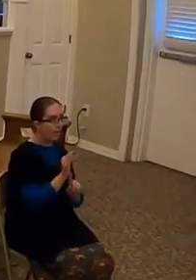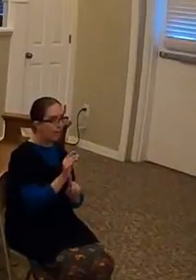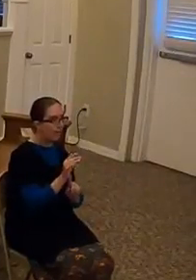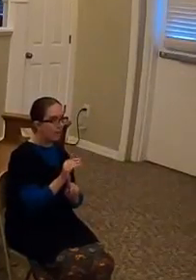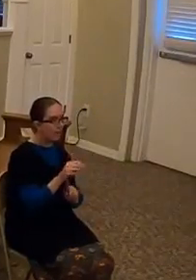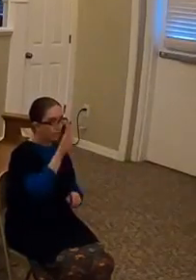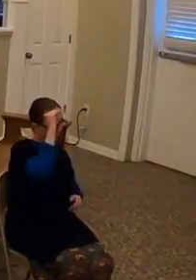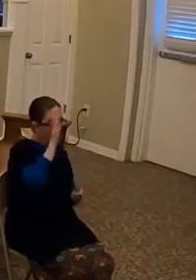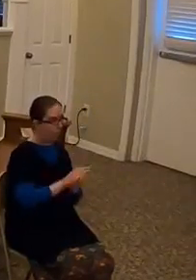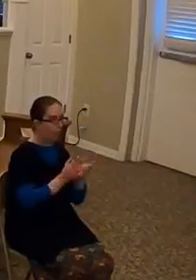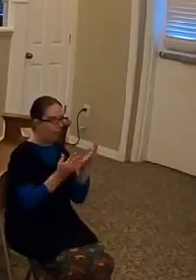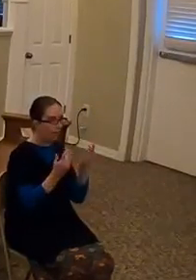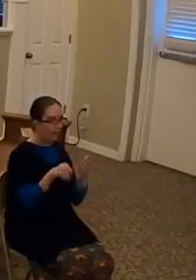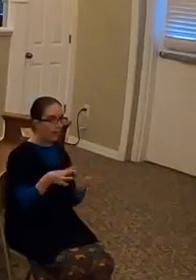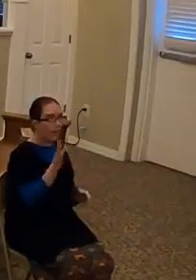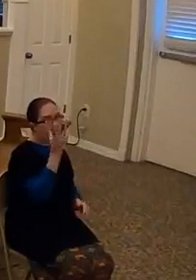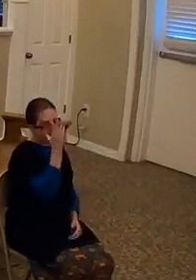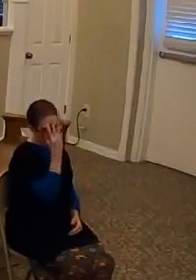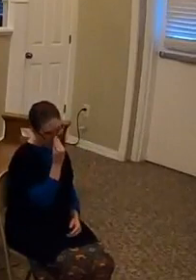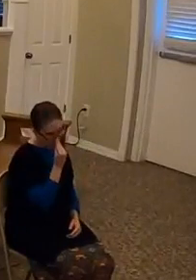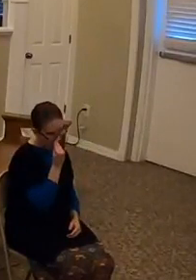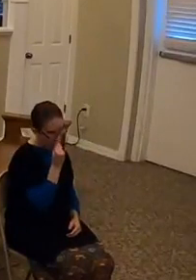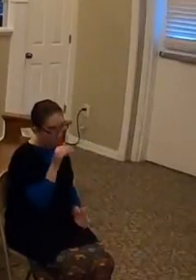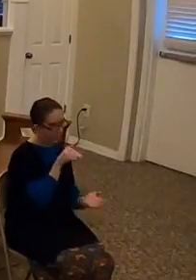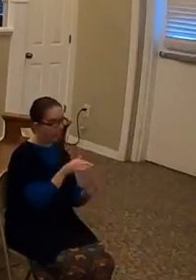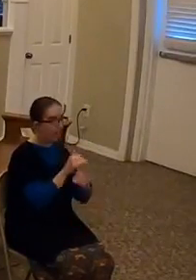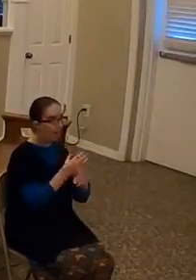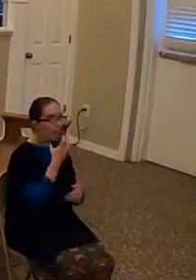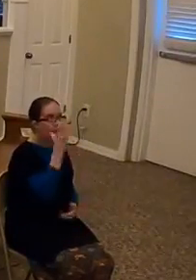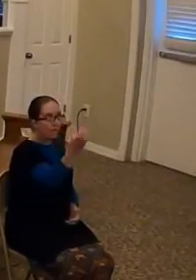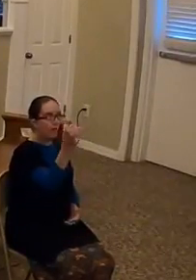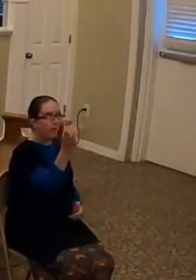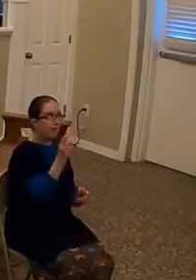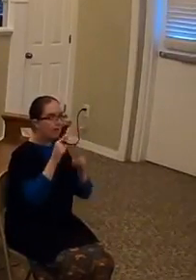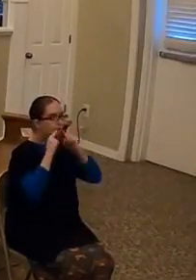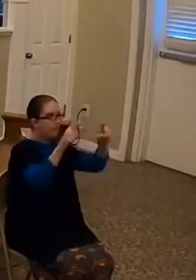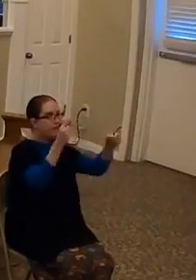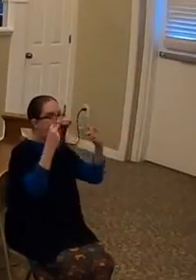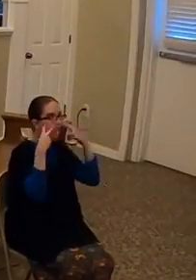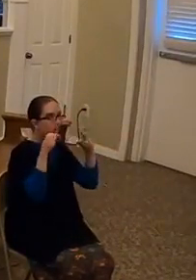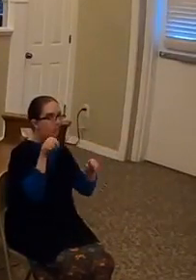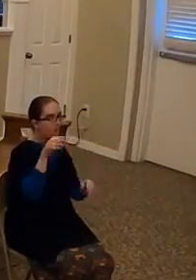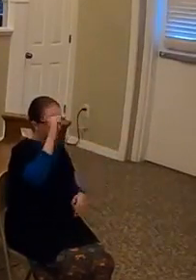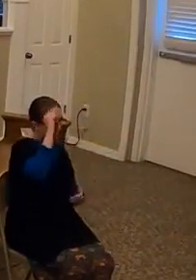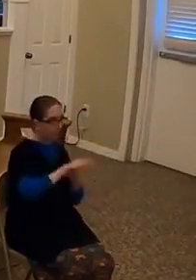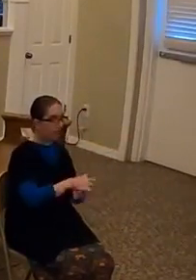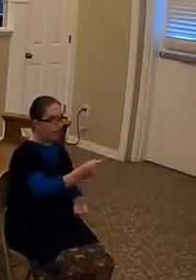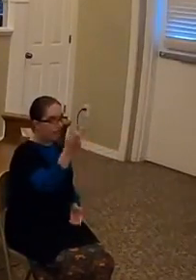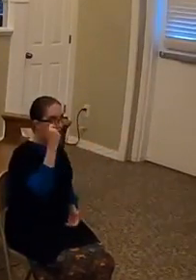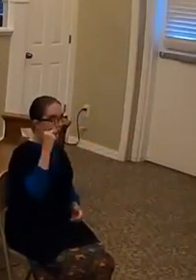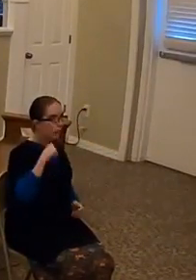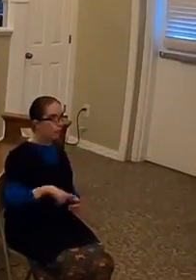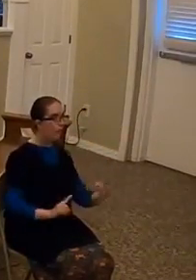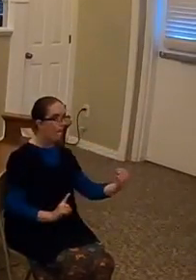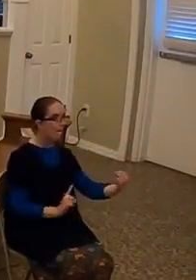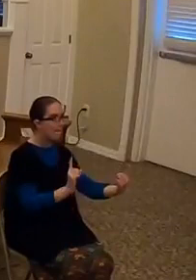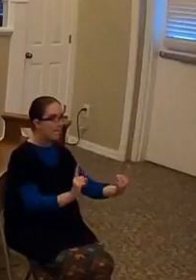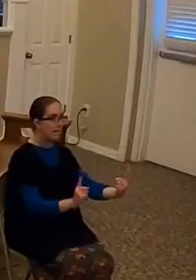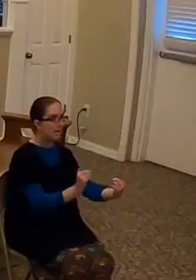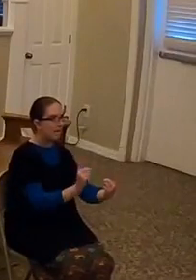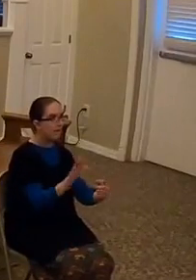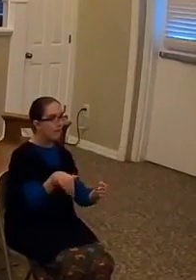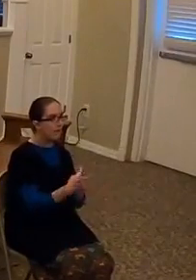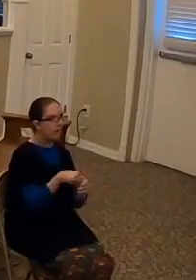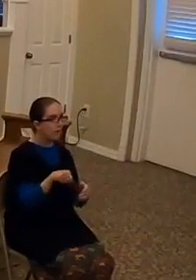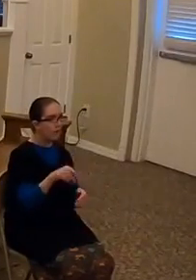While the bridegroom tarried, they all slumbered and slept, and at midnight there was a cry made, behold, the bridegroom cometh, go ye out to meet him. Then